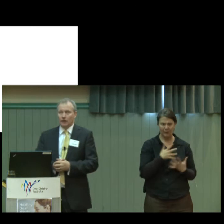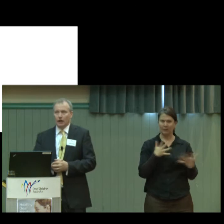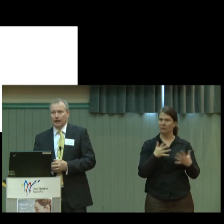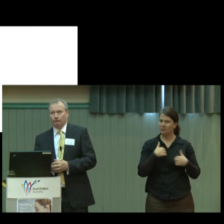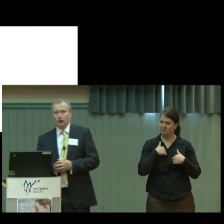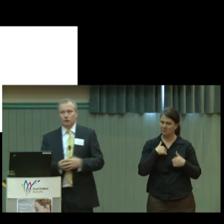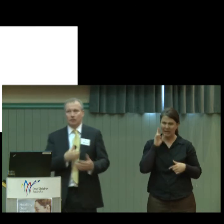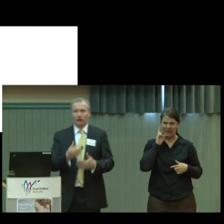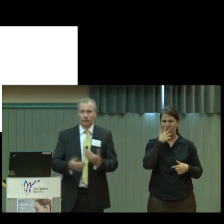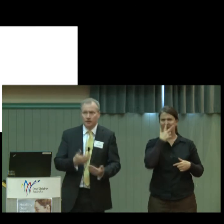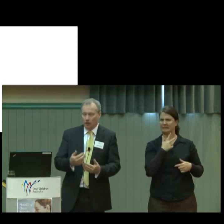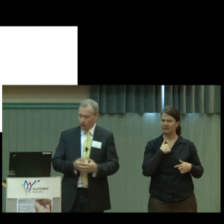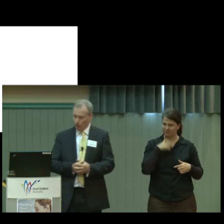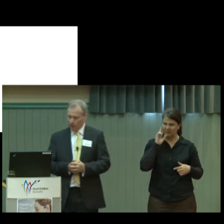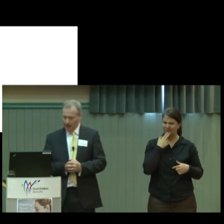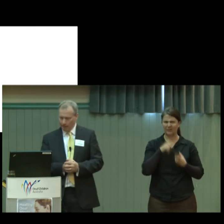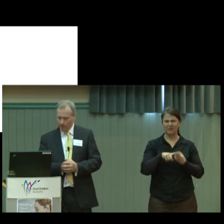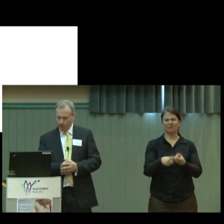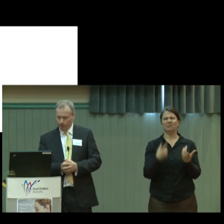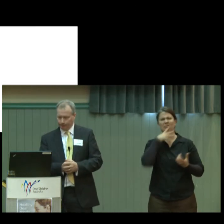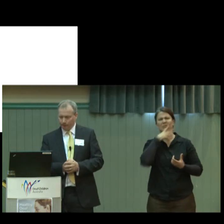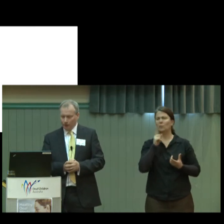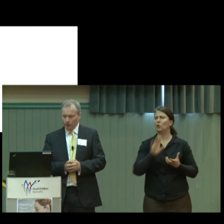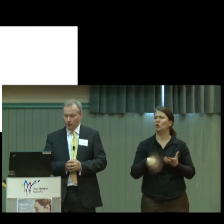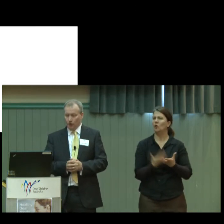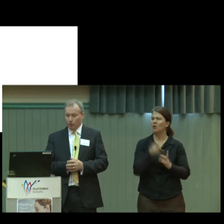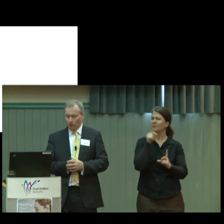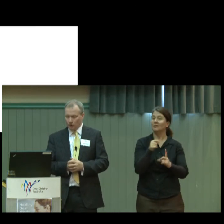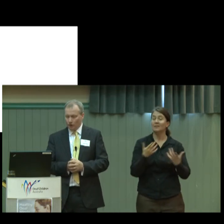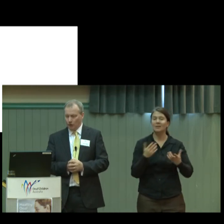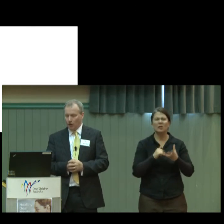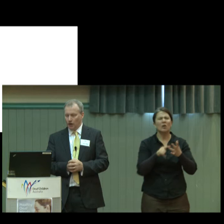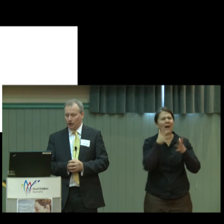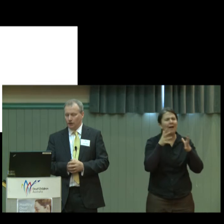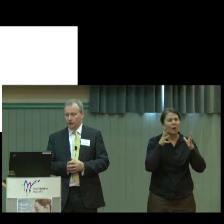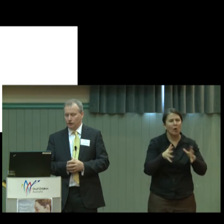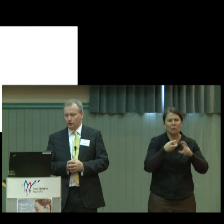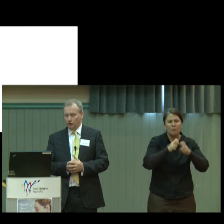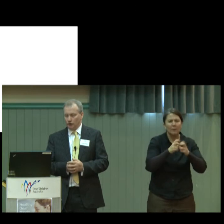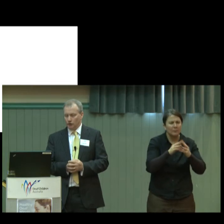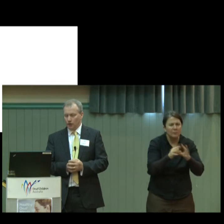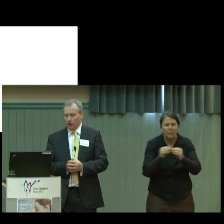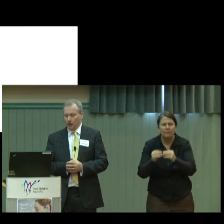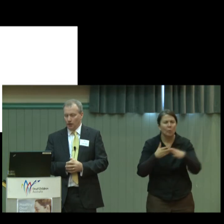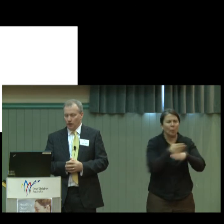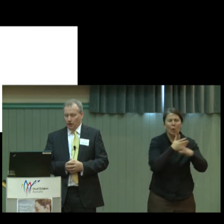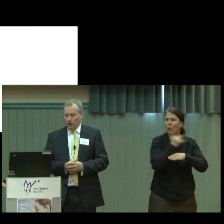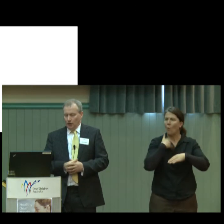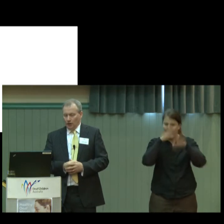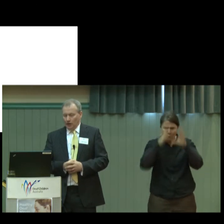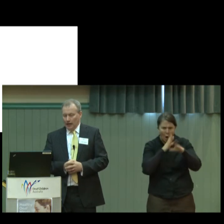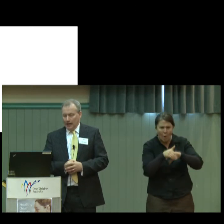surprising views about themselves and what's going to happen to them. We do a lot of problem-solving work, solution-focused work.